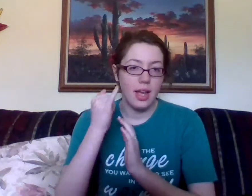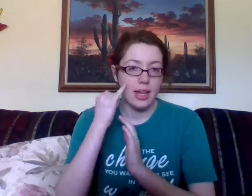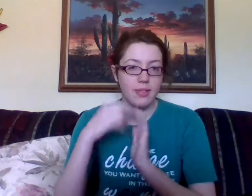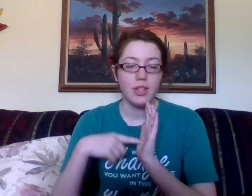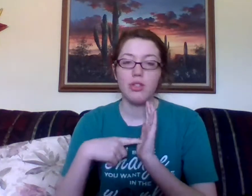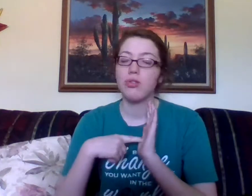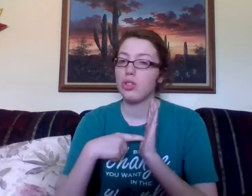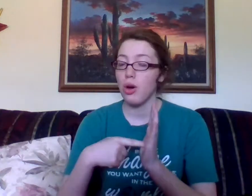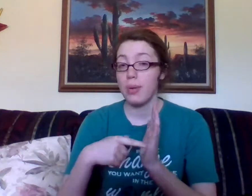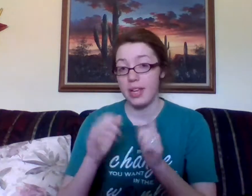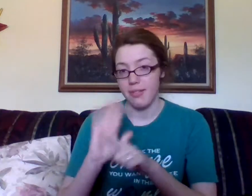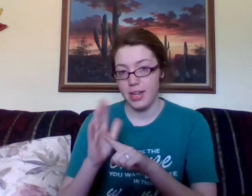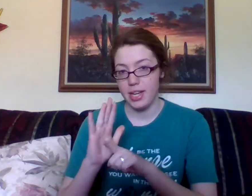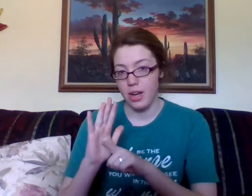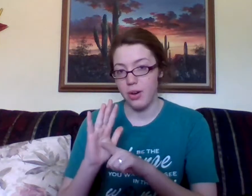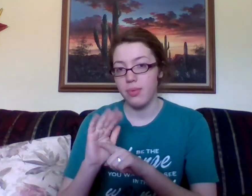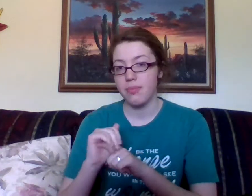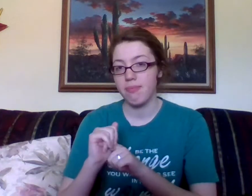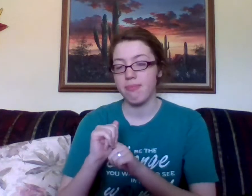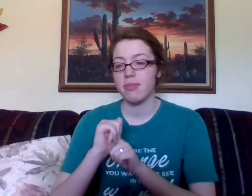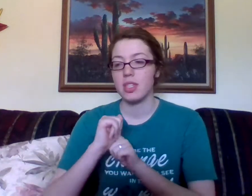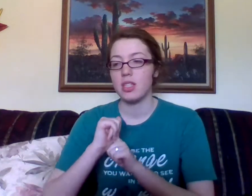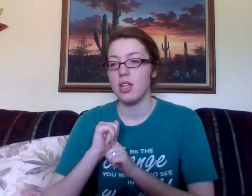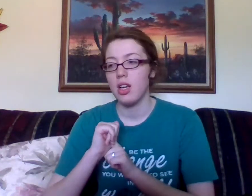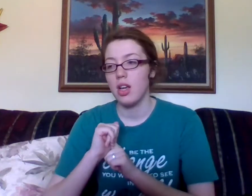And if you show me a video